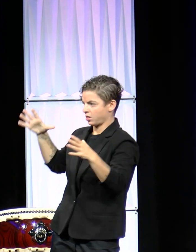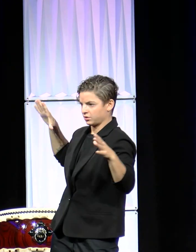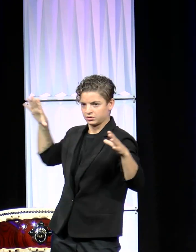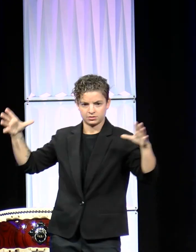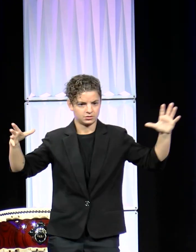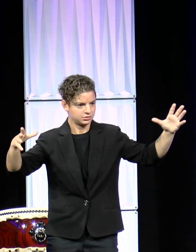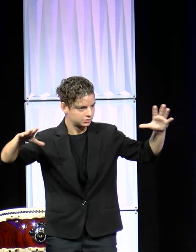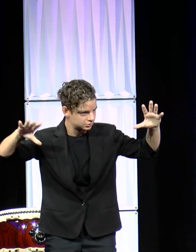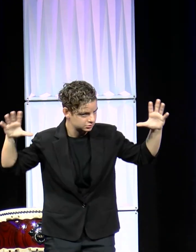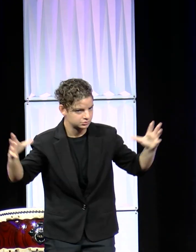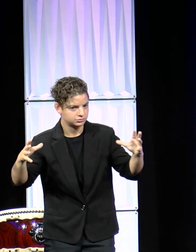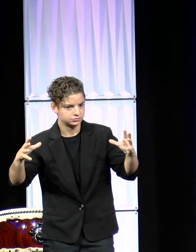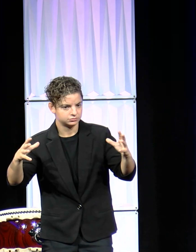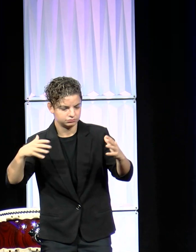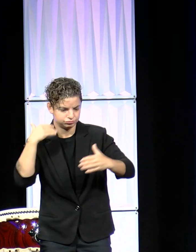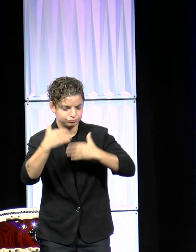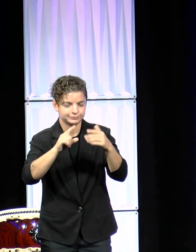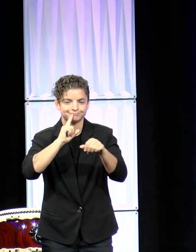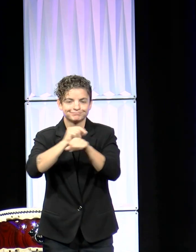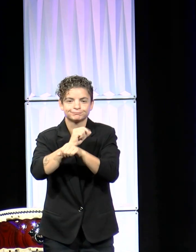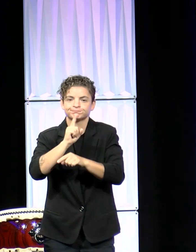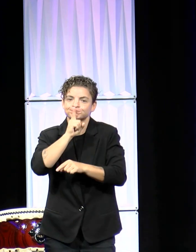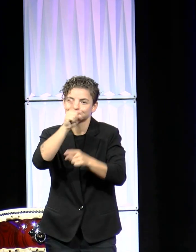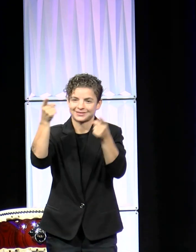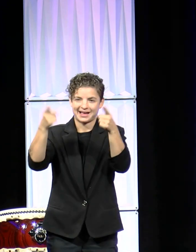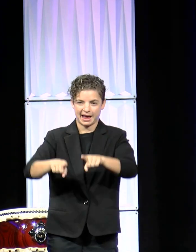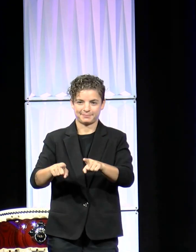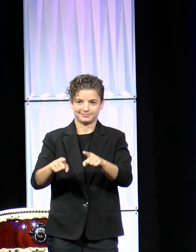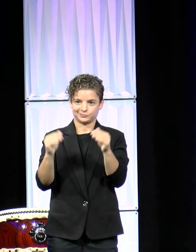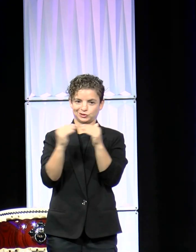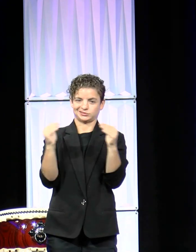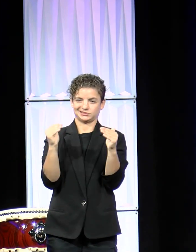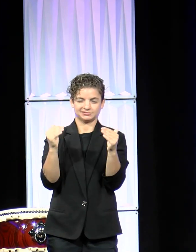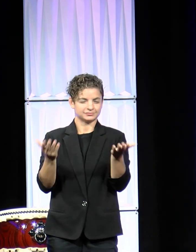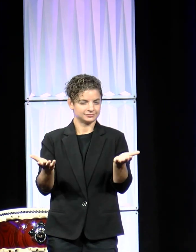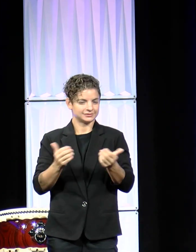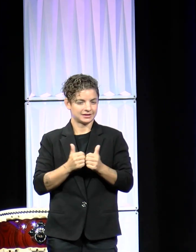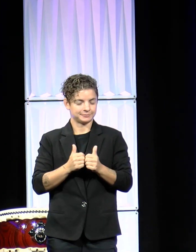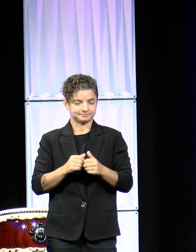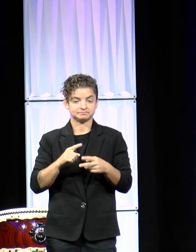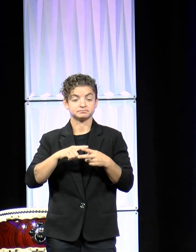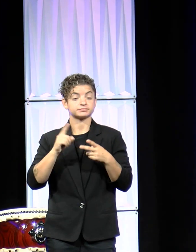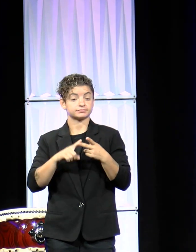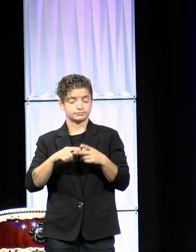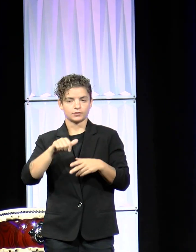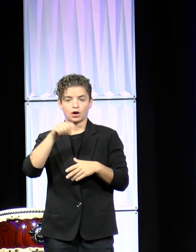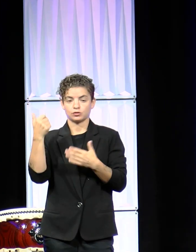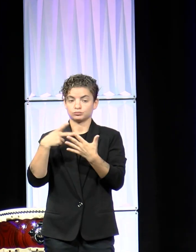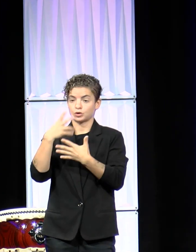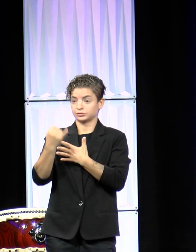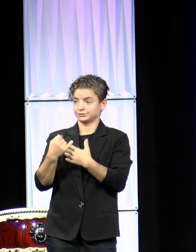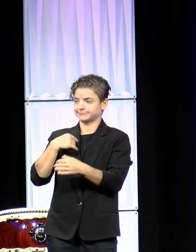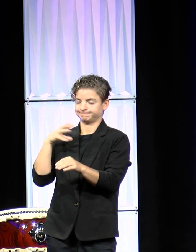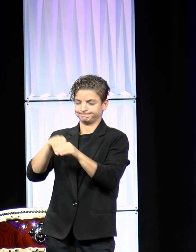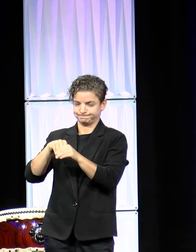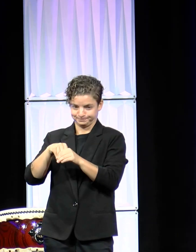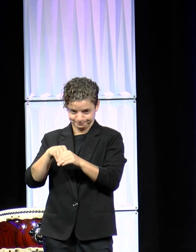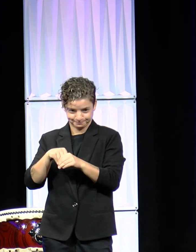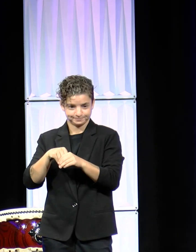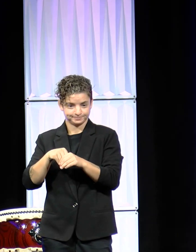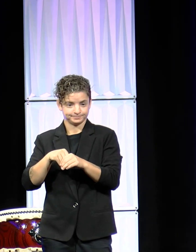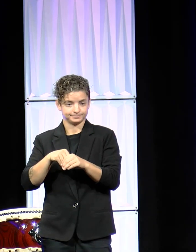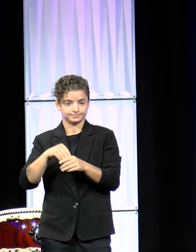One of the other projects that I'm working on right now is looking at reparations. We started this